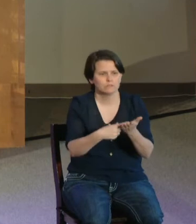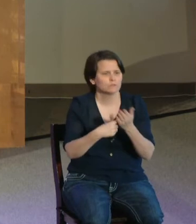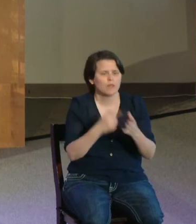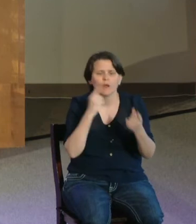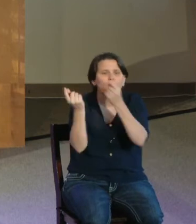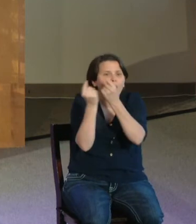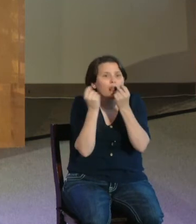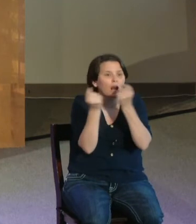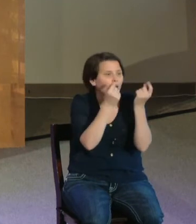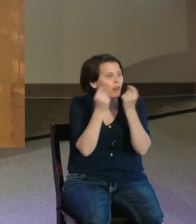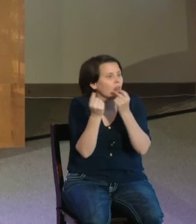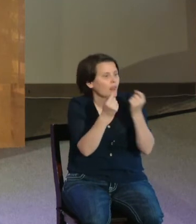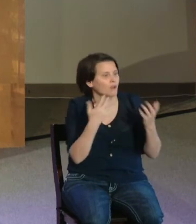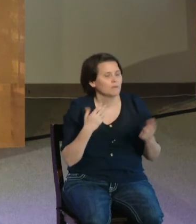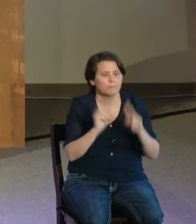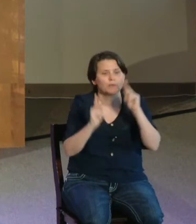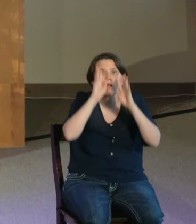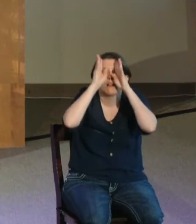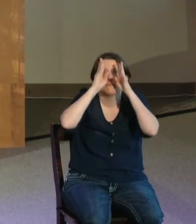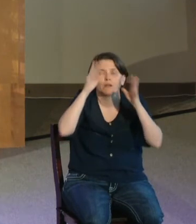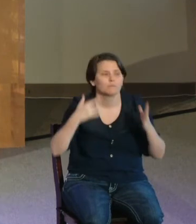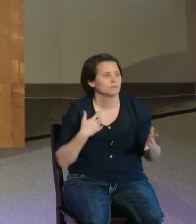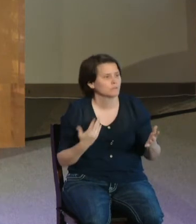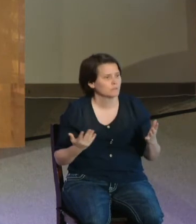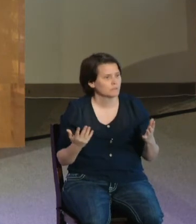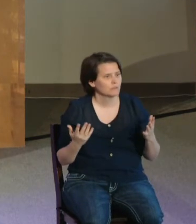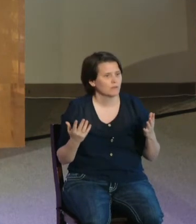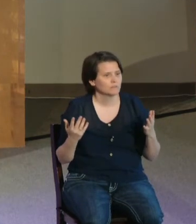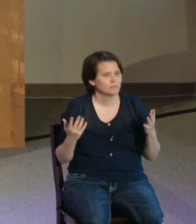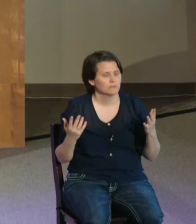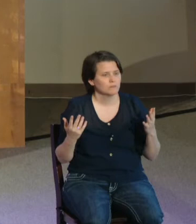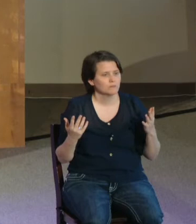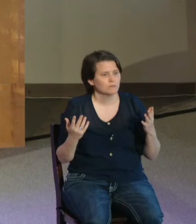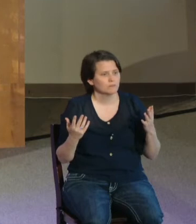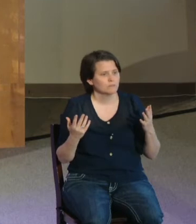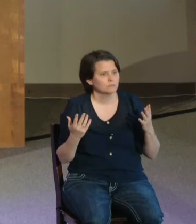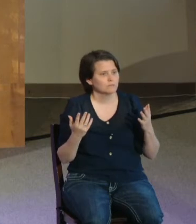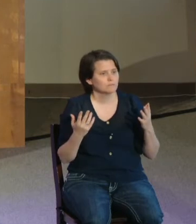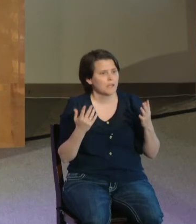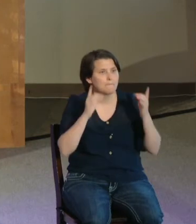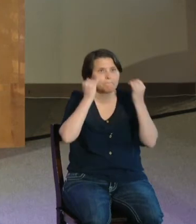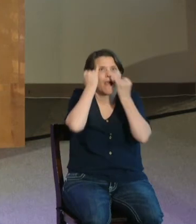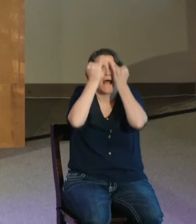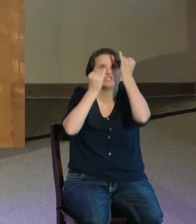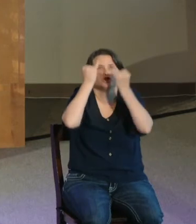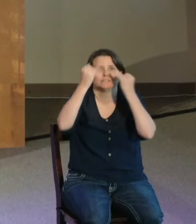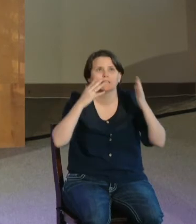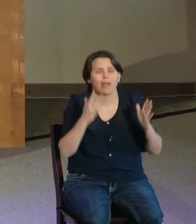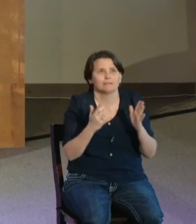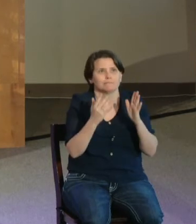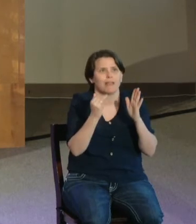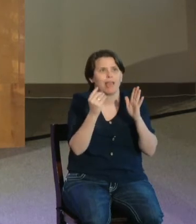and speculations, imagined illegal and nefarious acts by the ministers, and even